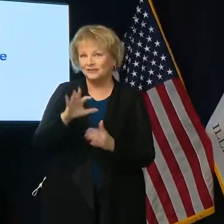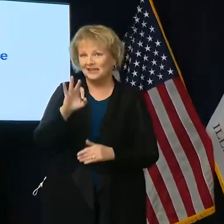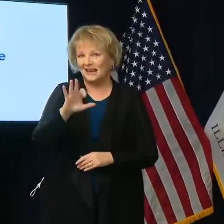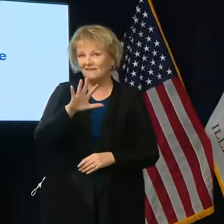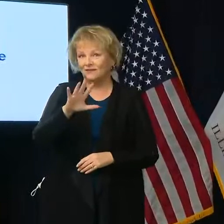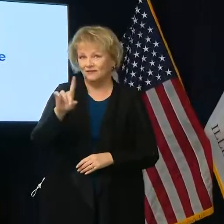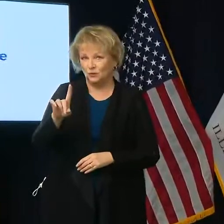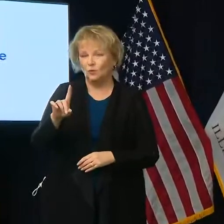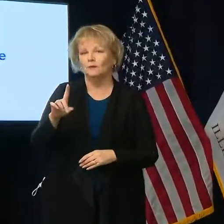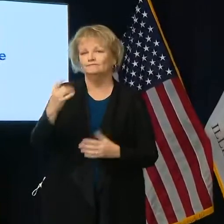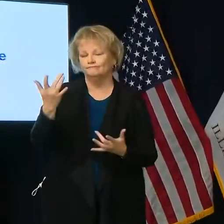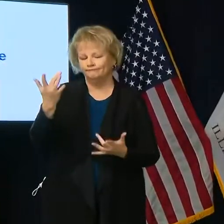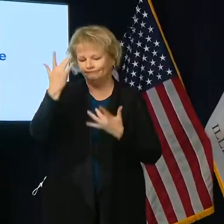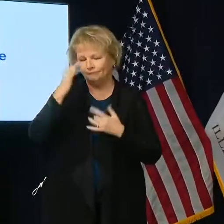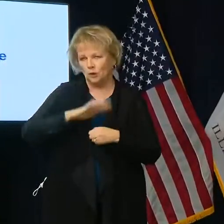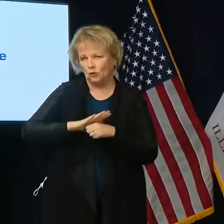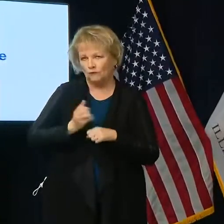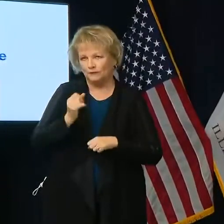832,951 cases.